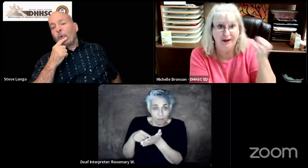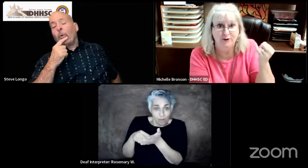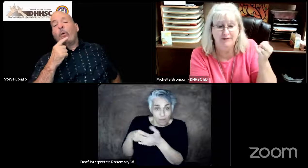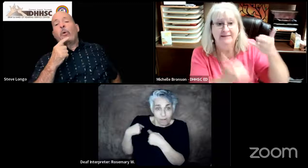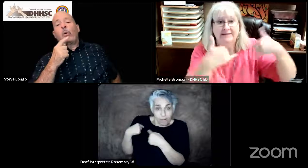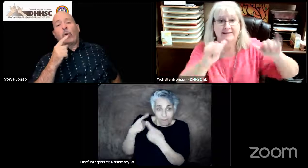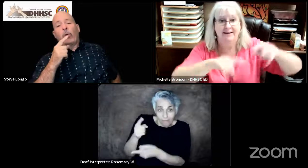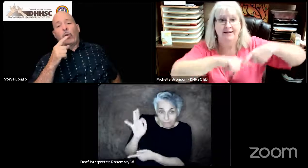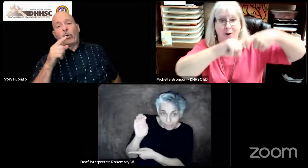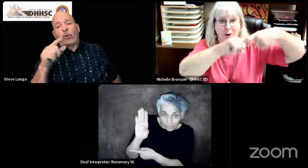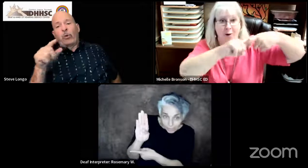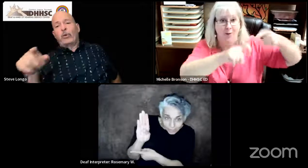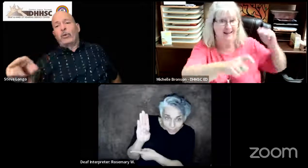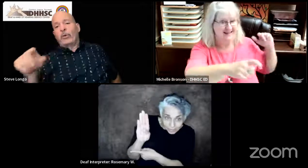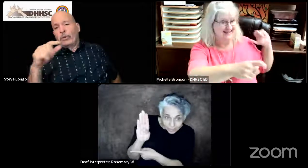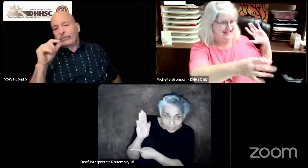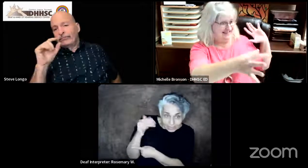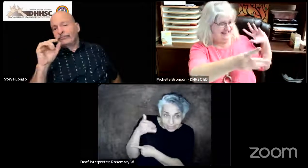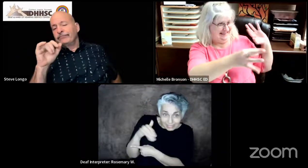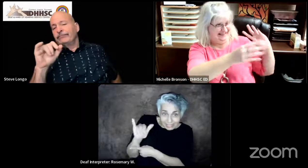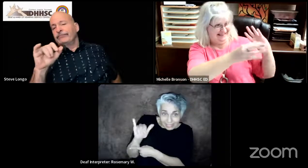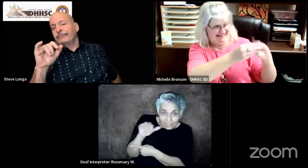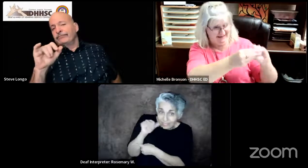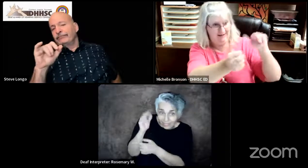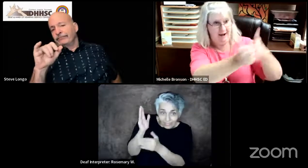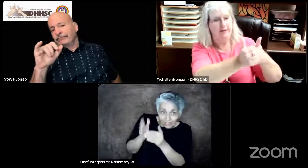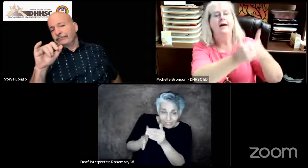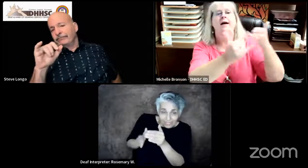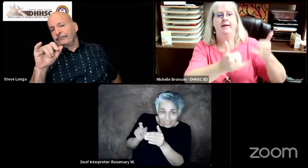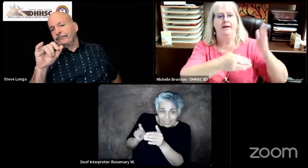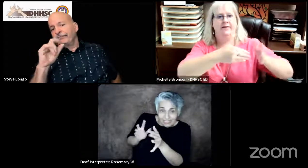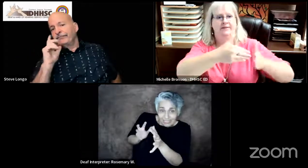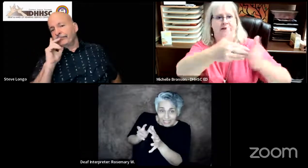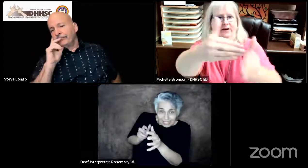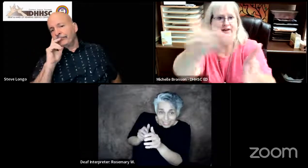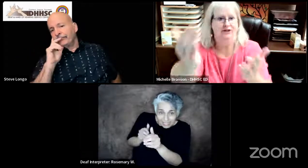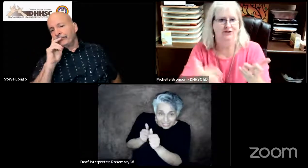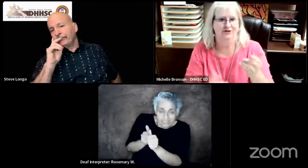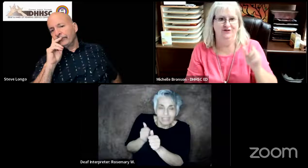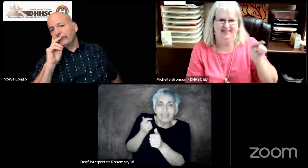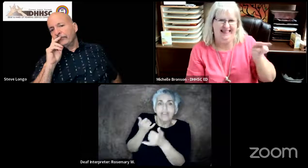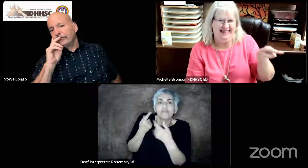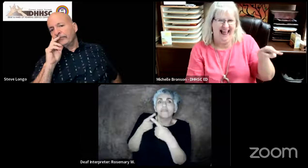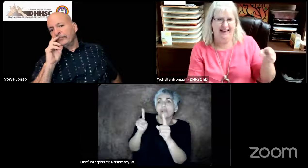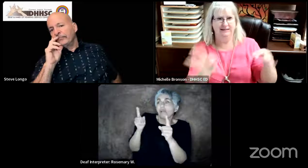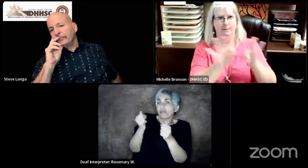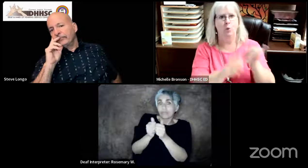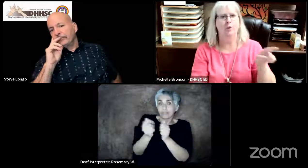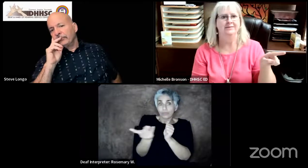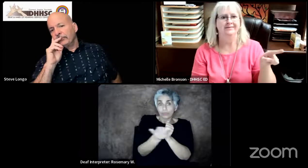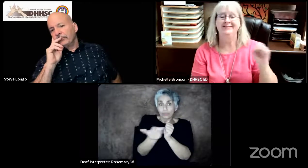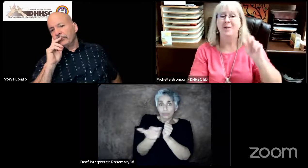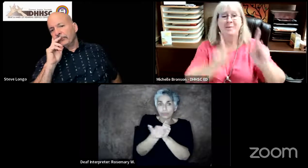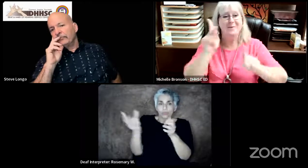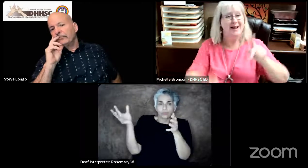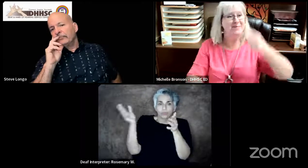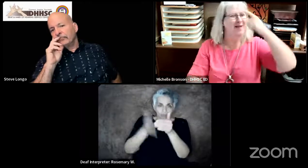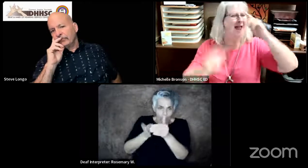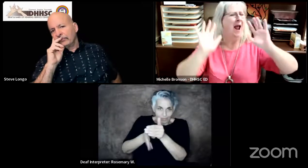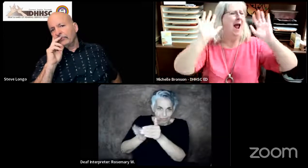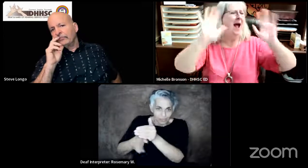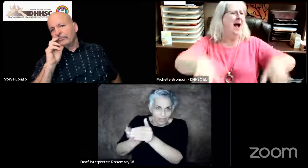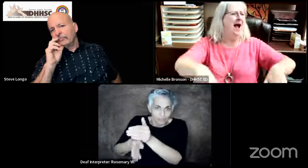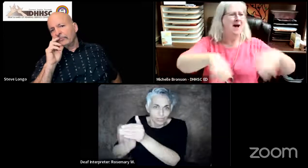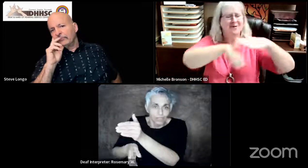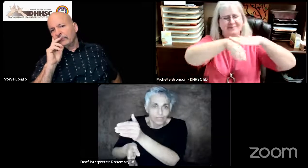February 2022, and it's been on hold all this time. And now we have to really get through and finish all of that. And so it's